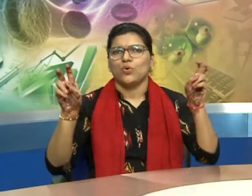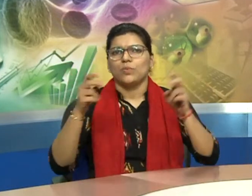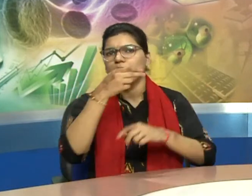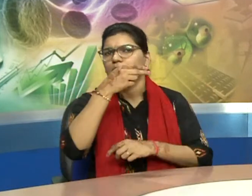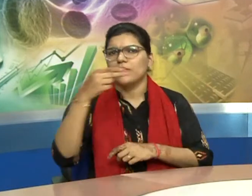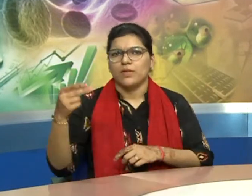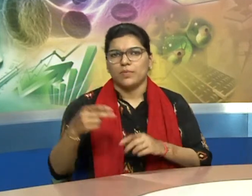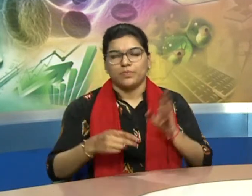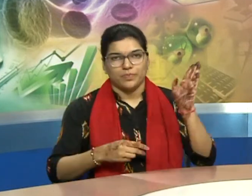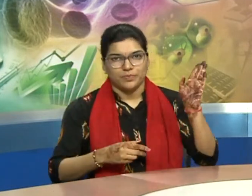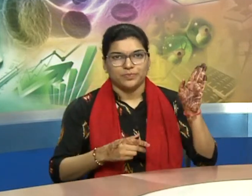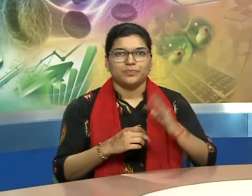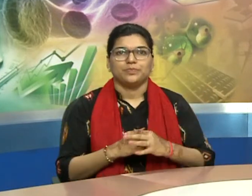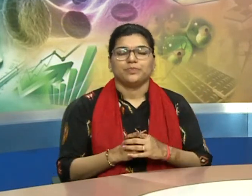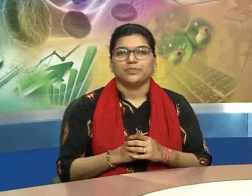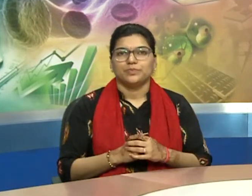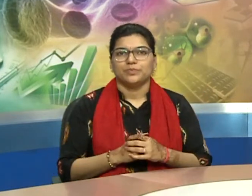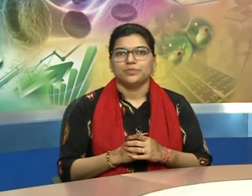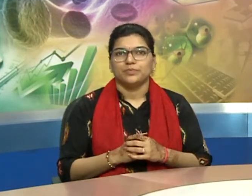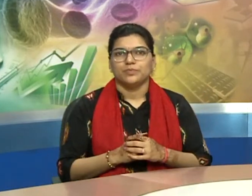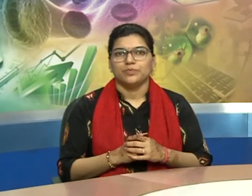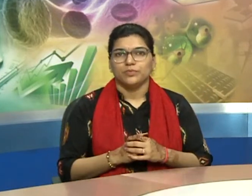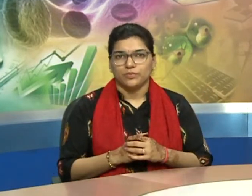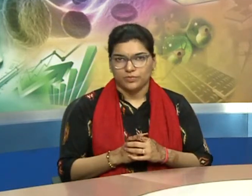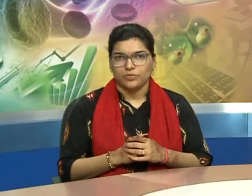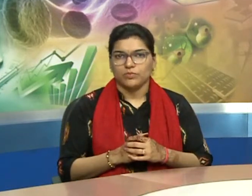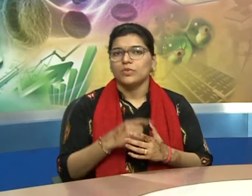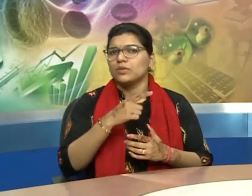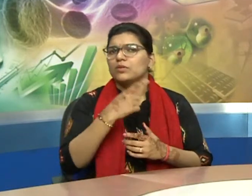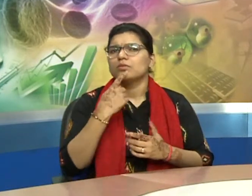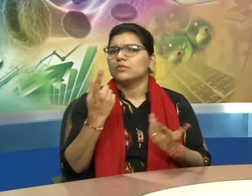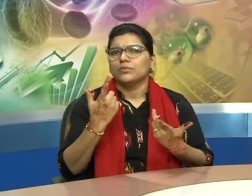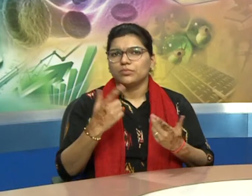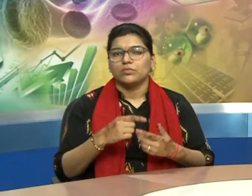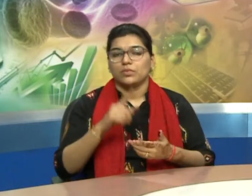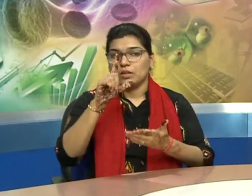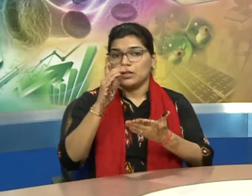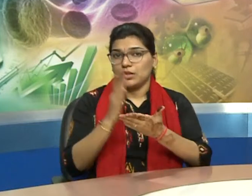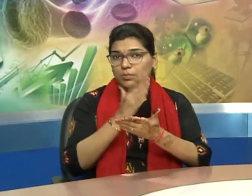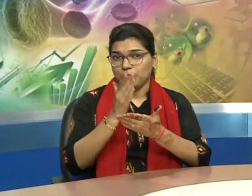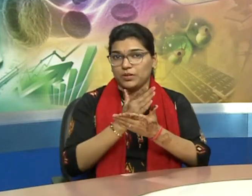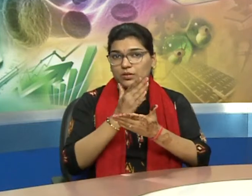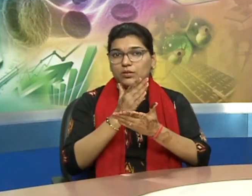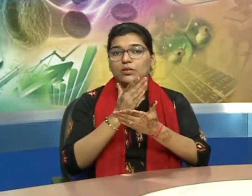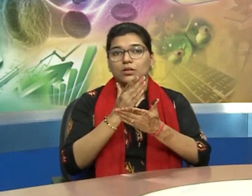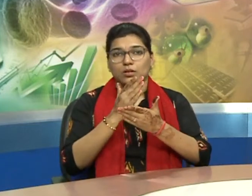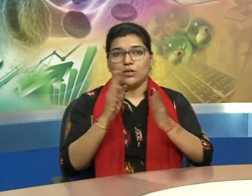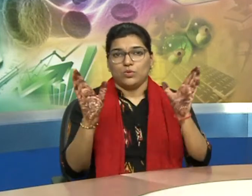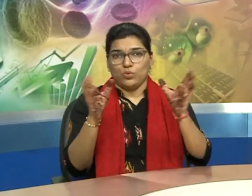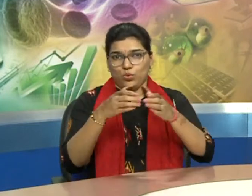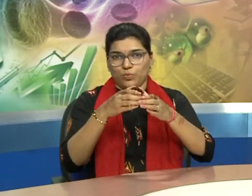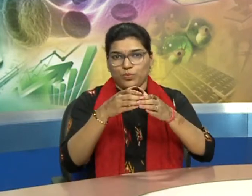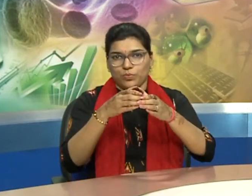senior secondary level. Lesson number is 2. Name of the lesson is